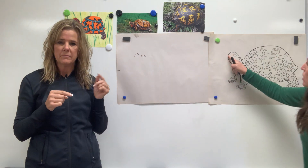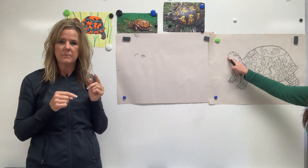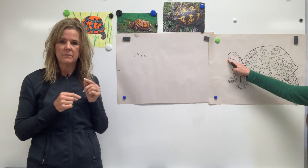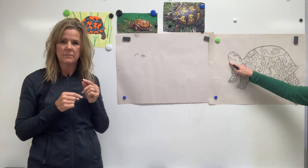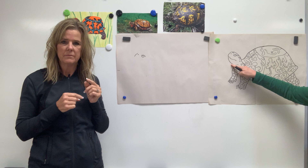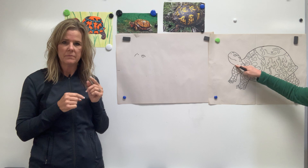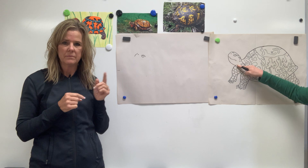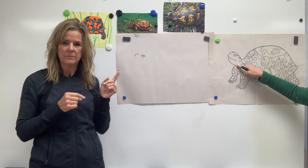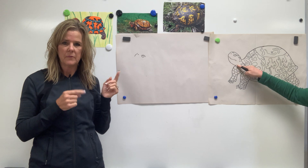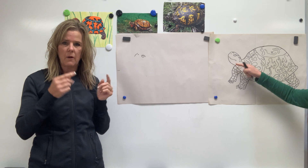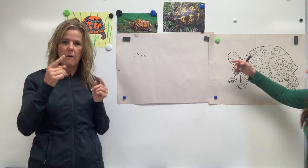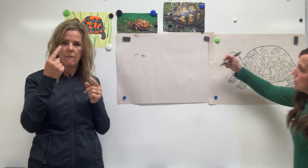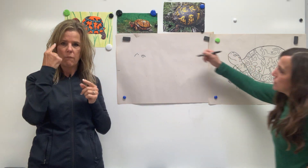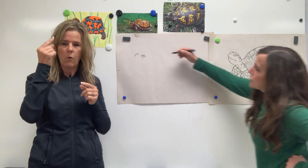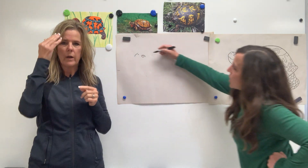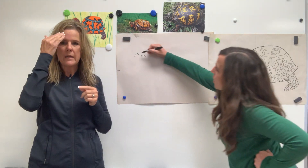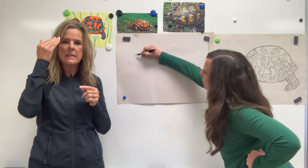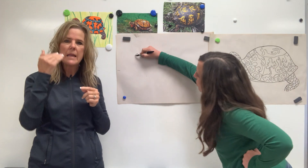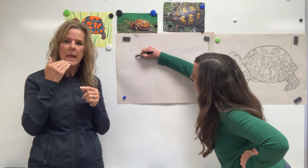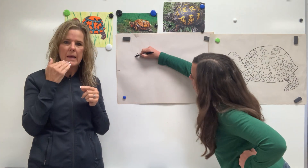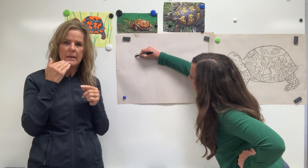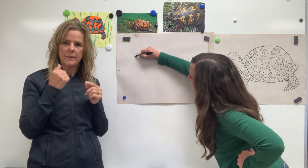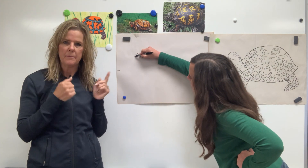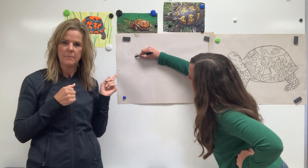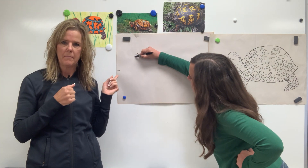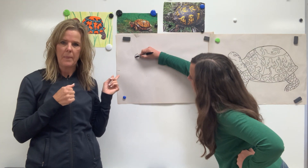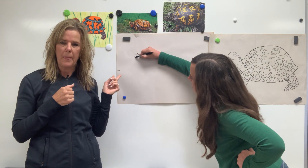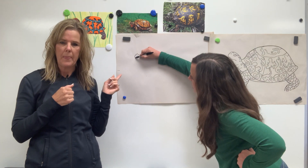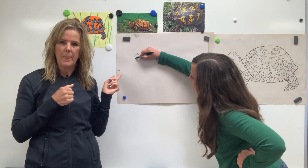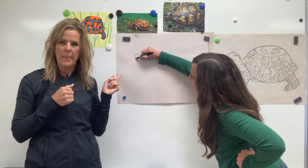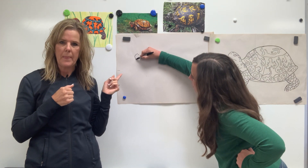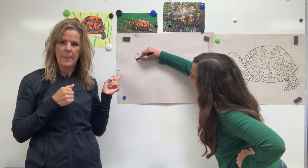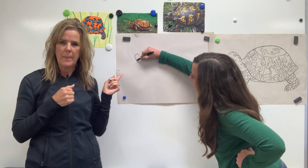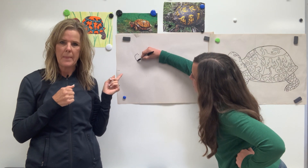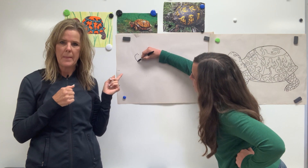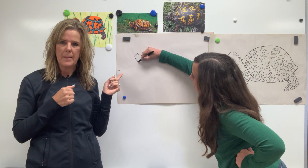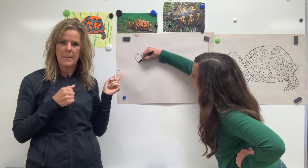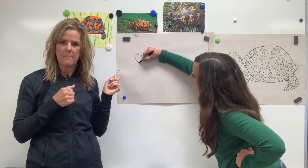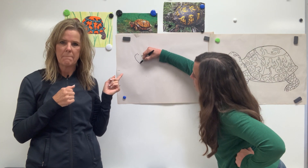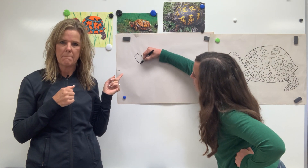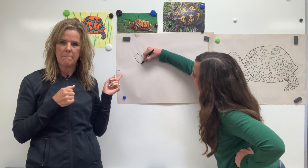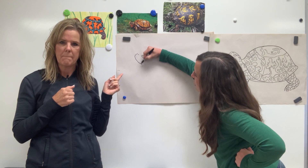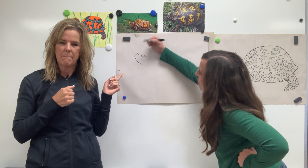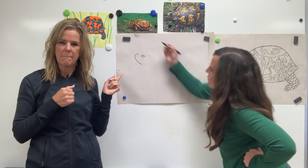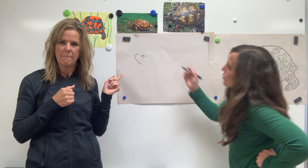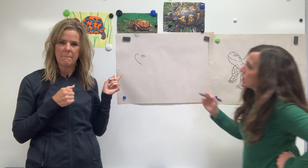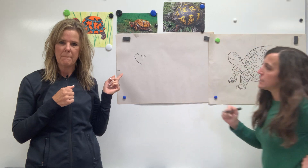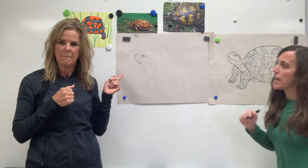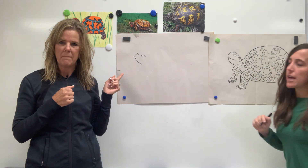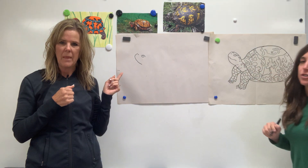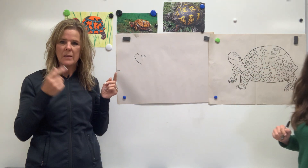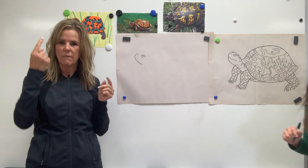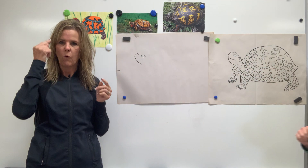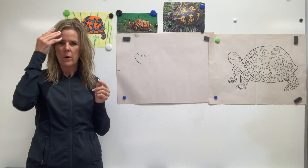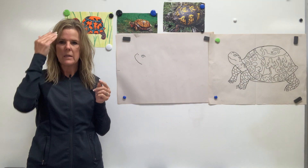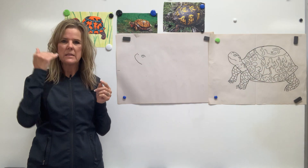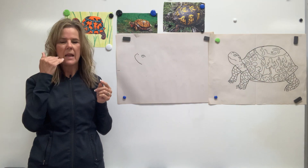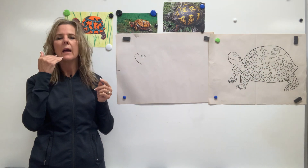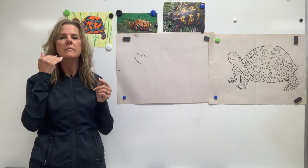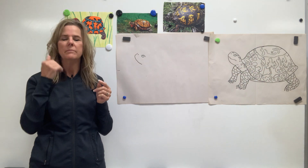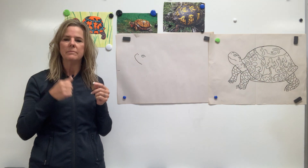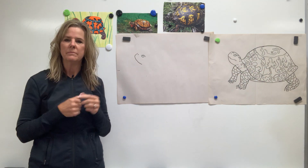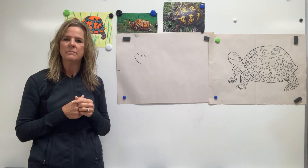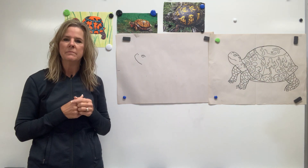back for his head. So I'm gonna slant it, curve it down and back for his head, just a little